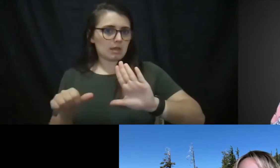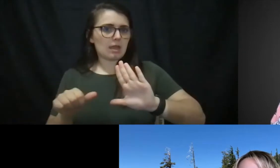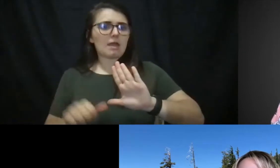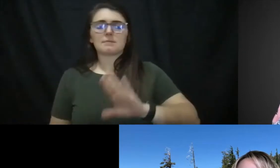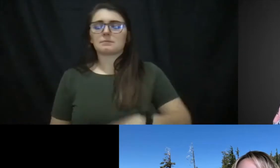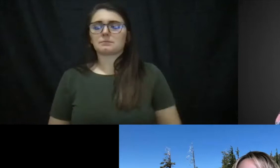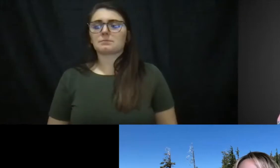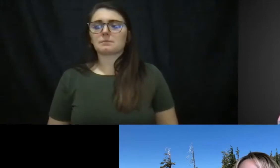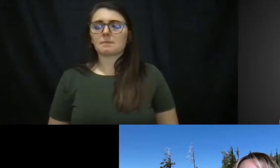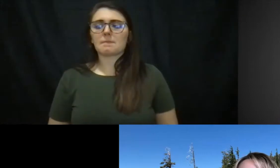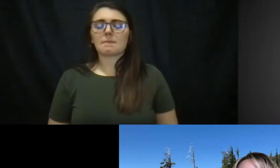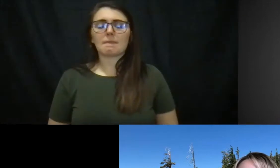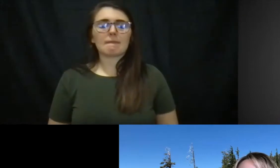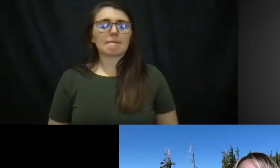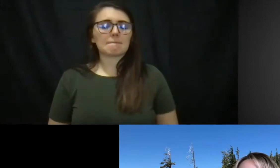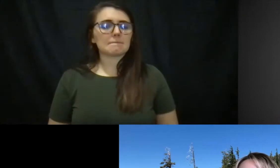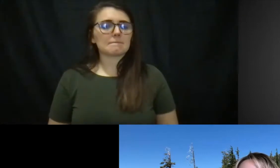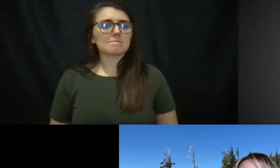So